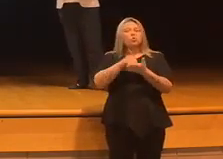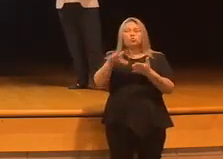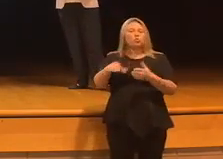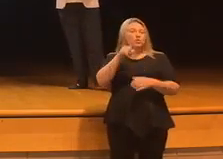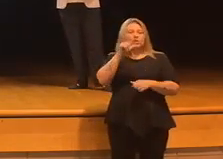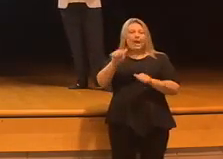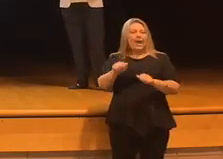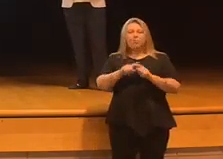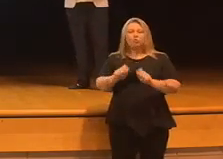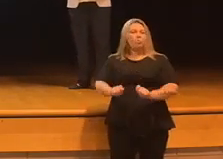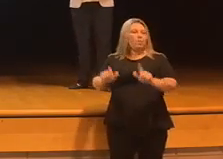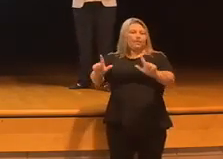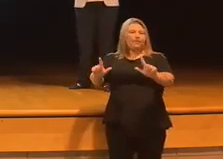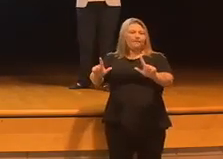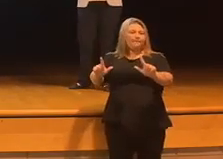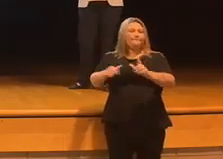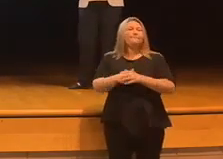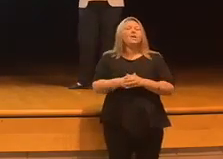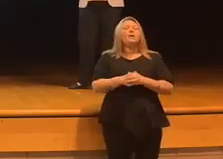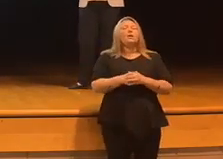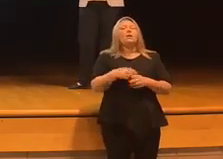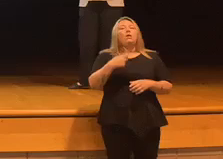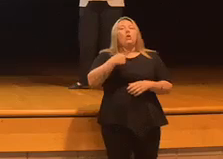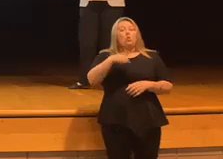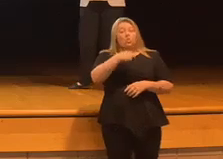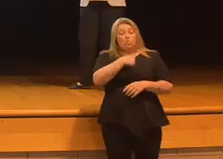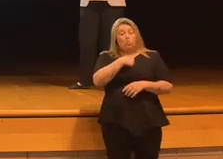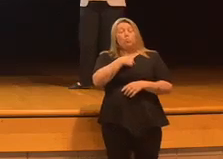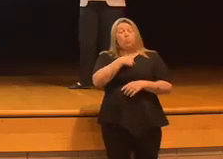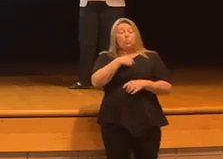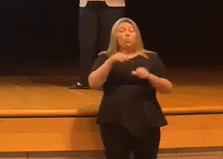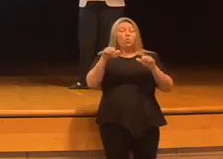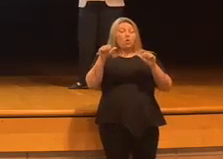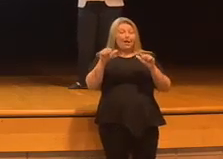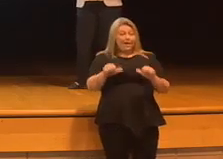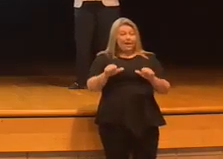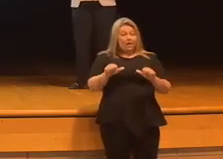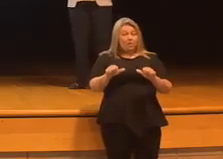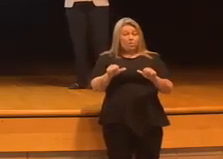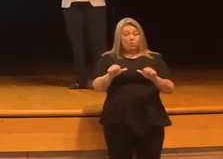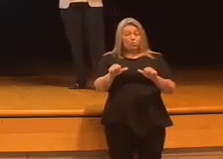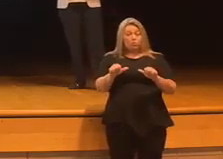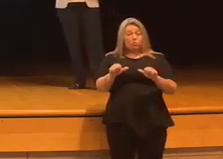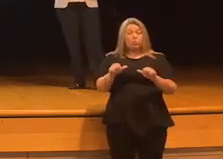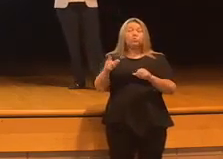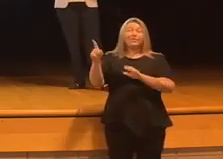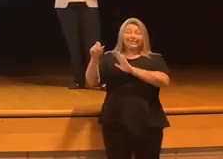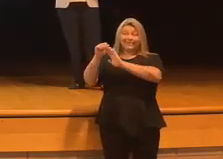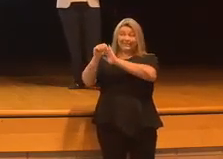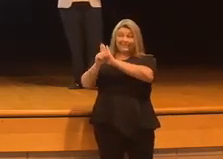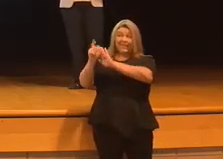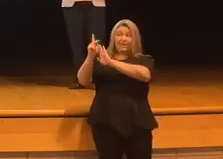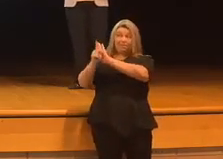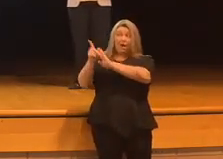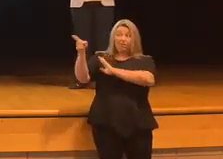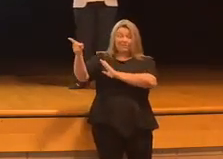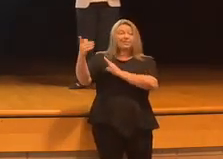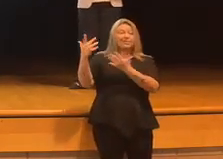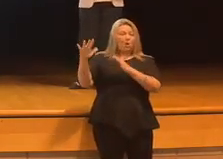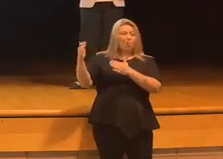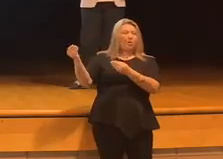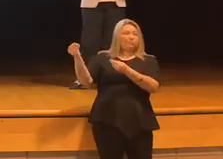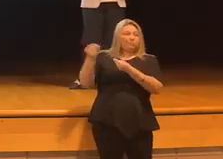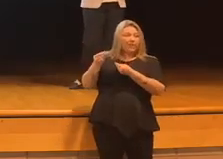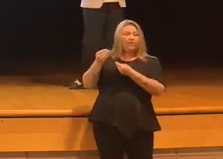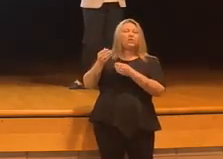able to reach them. We are able, in addition to the state-provided policies that are put out for our internet